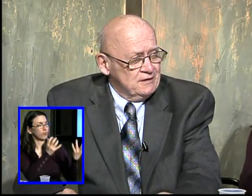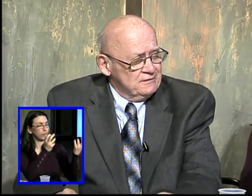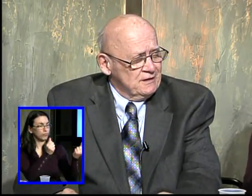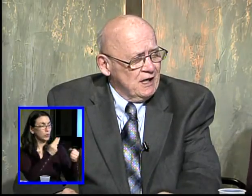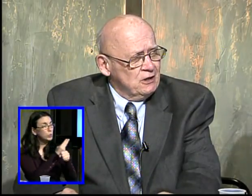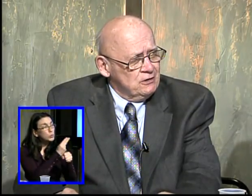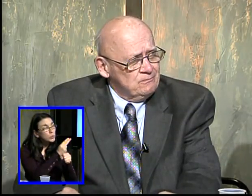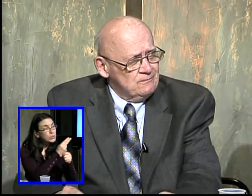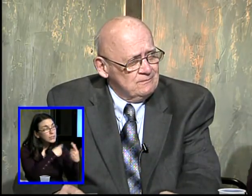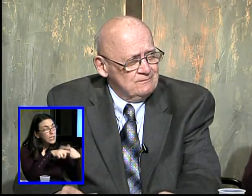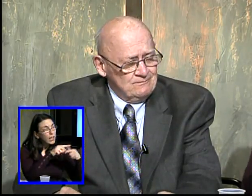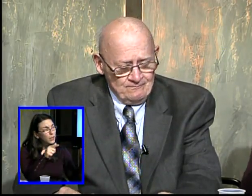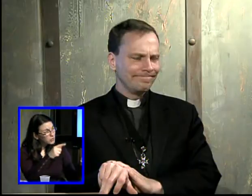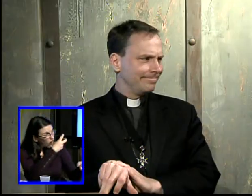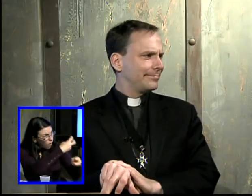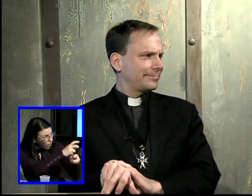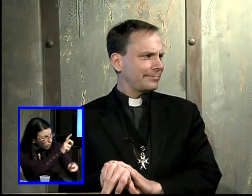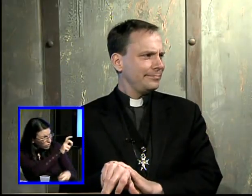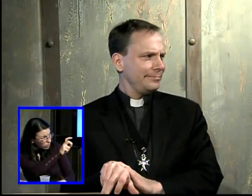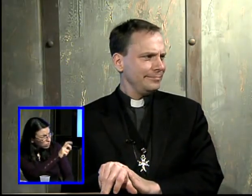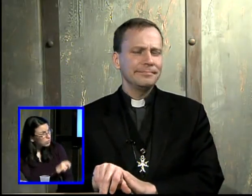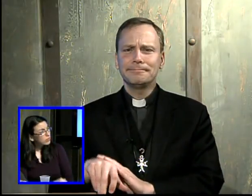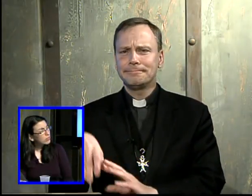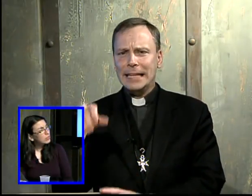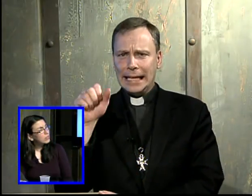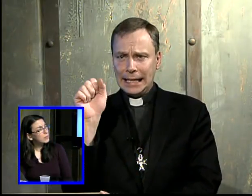Is it hard?